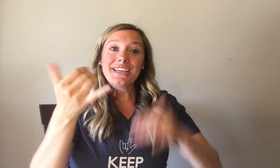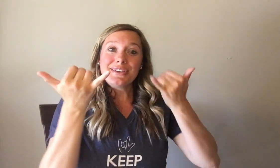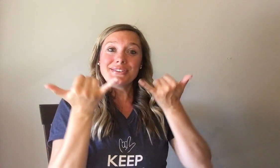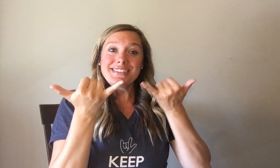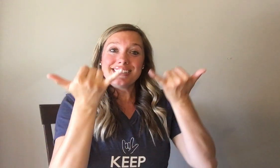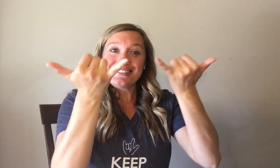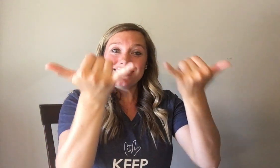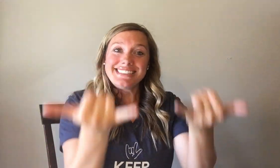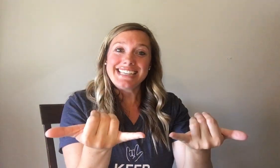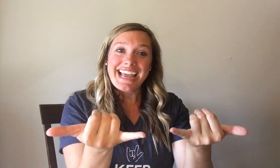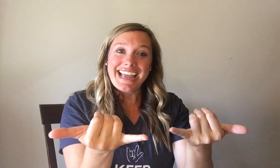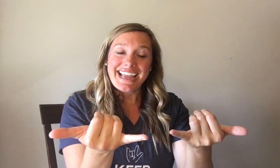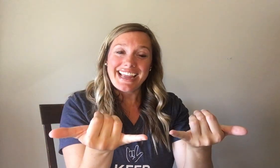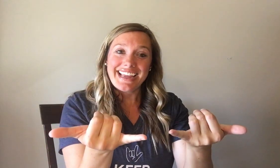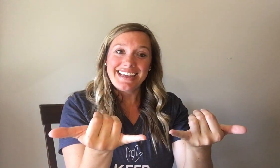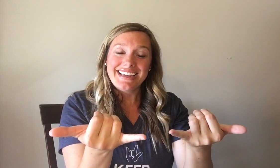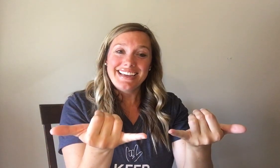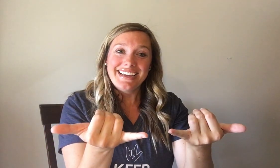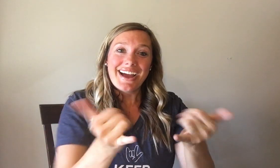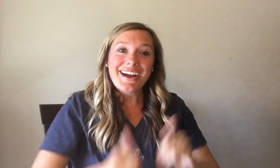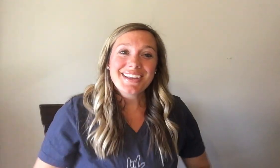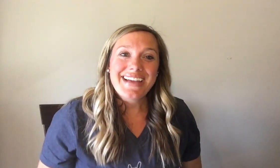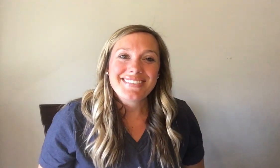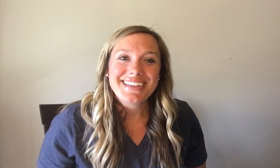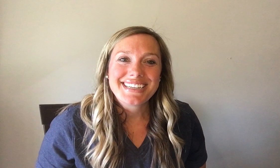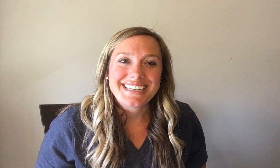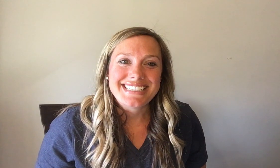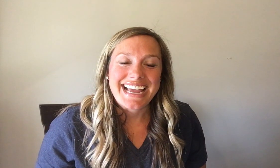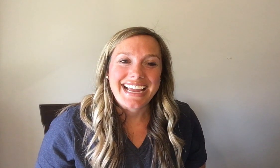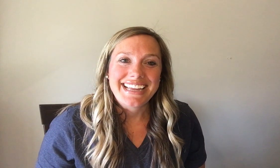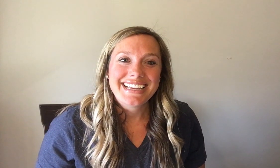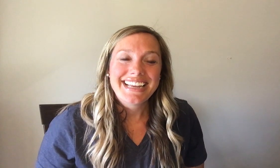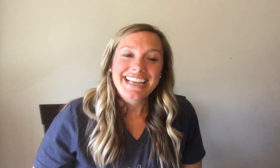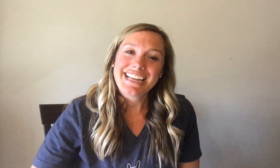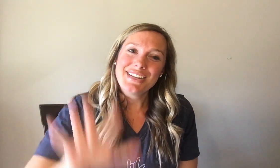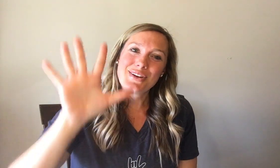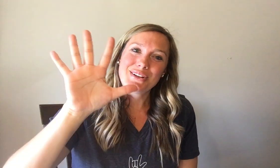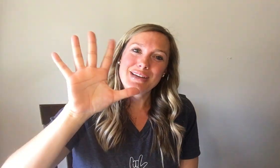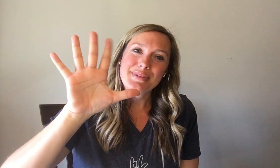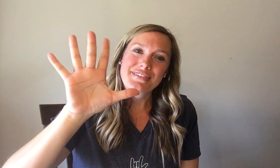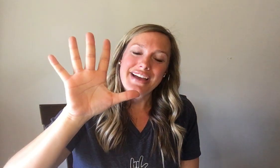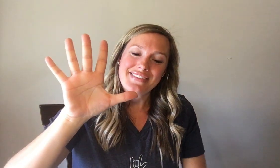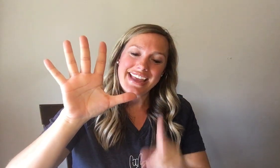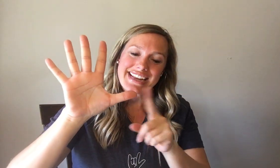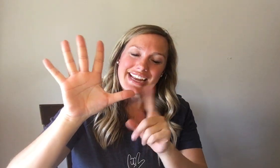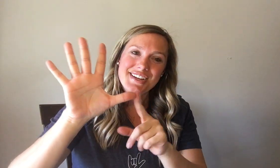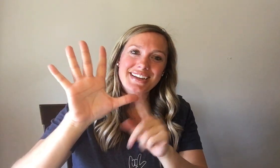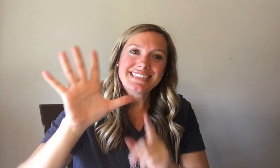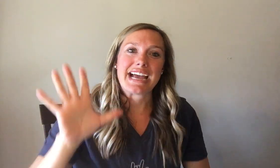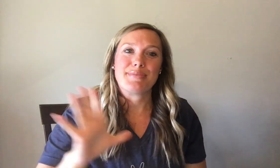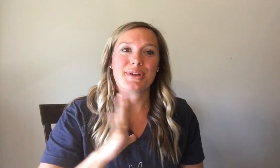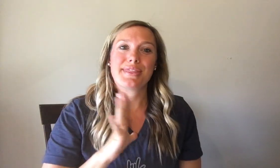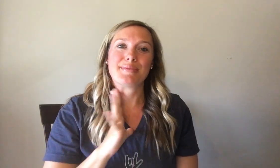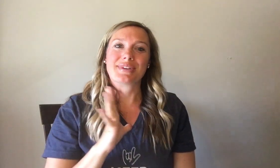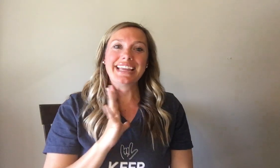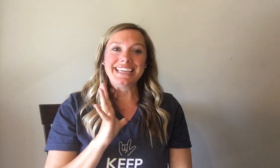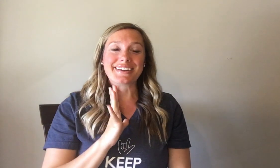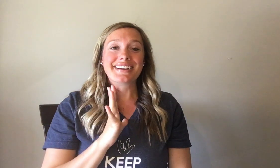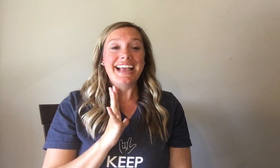you today? Are you having a good day? Can you hold up your five hand and you're gonna tap your thumb right here.